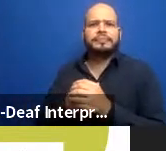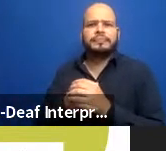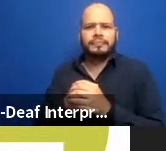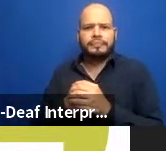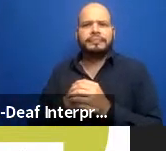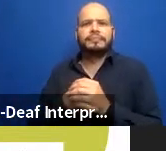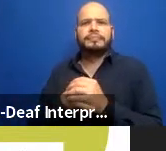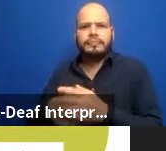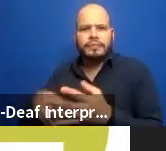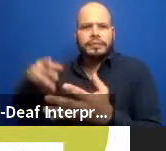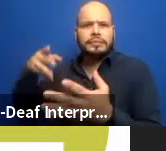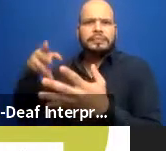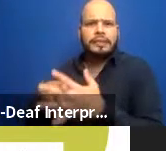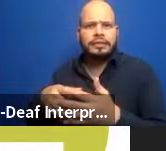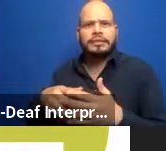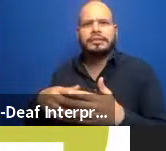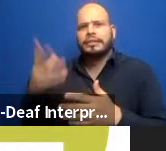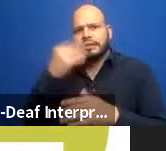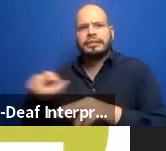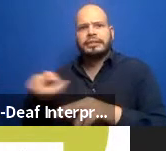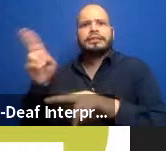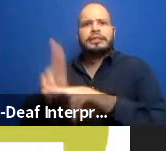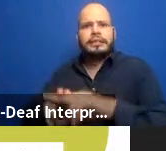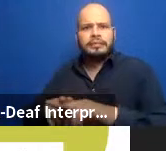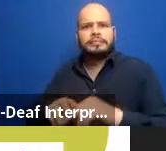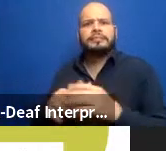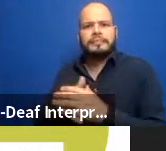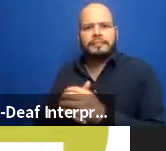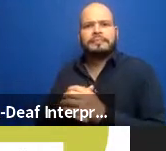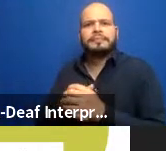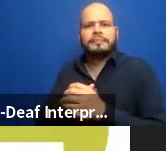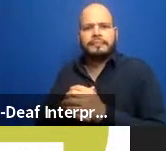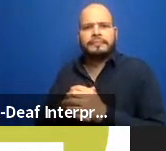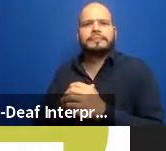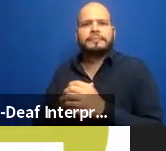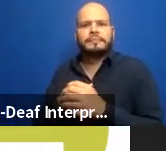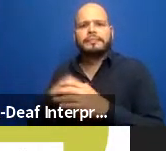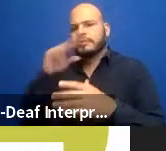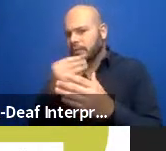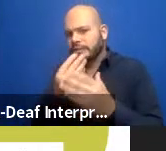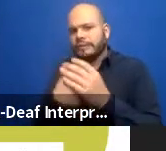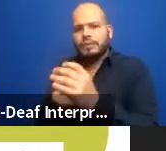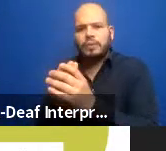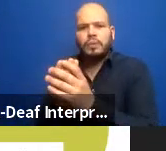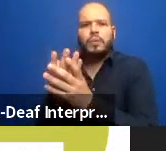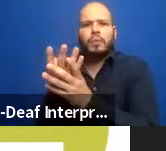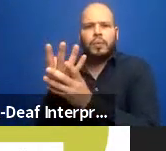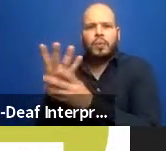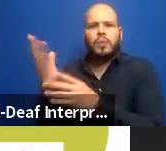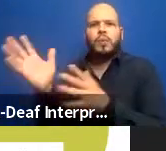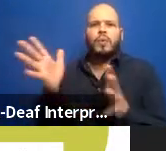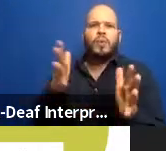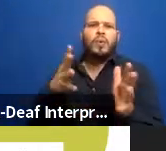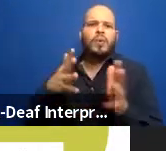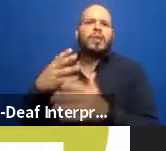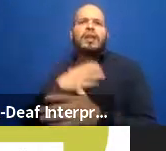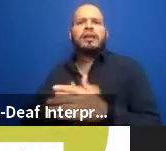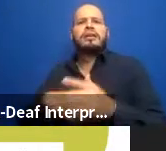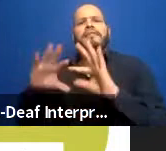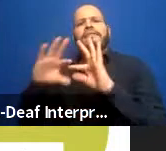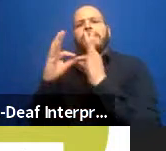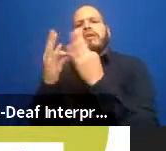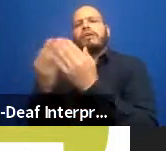Concrete roses and dandelions. Come summertime, we fly the wind with wishes of our family riding. Rising high, carry them up to God's